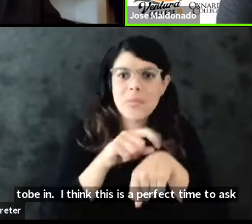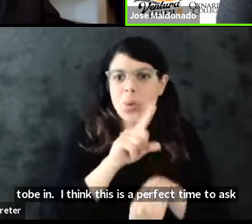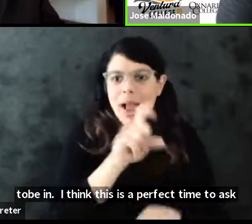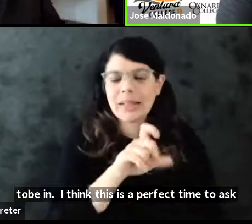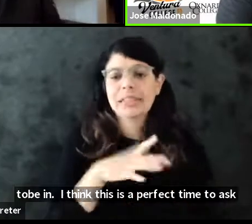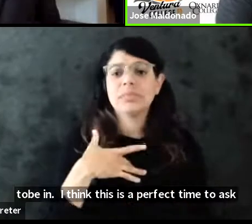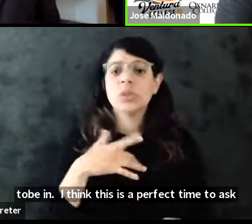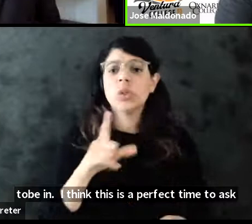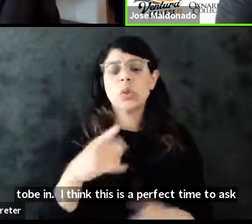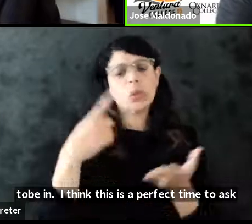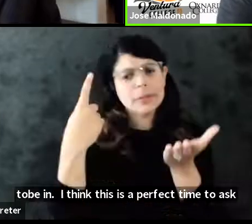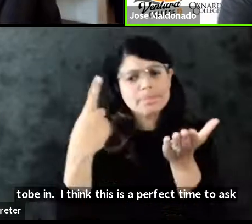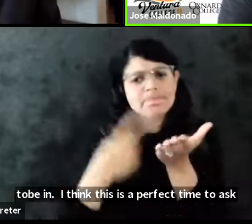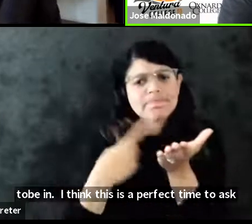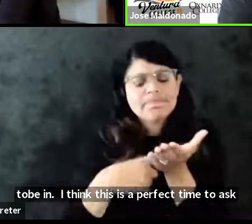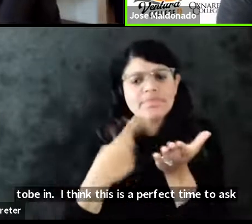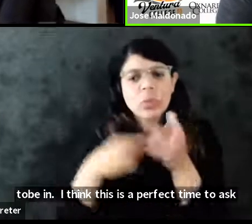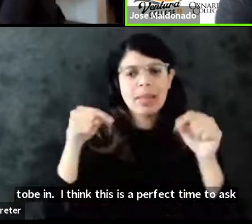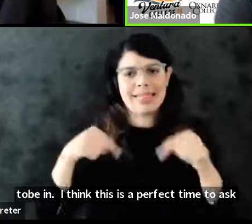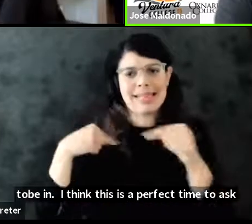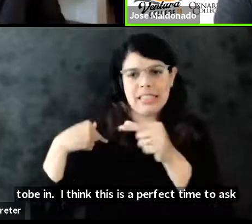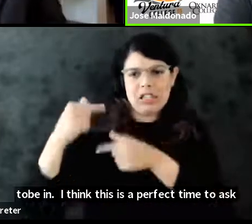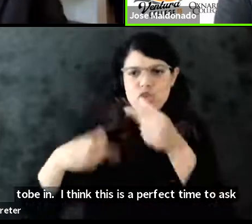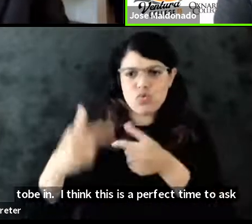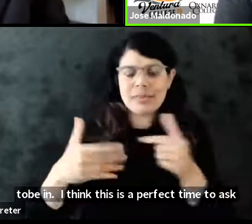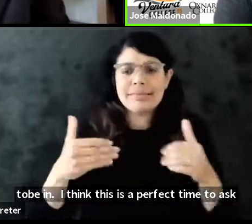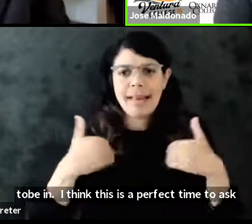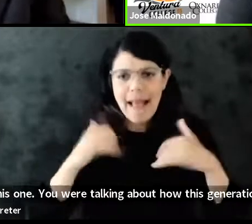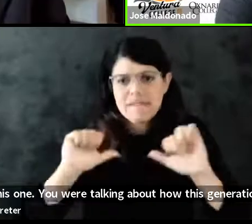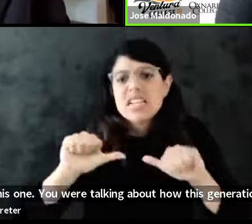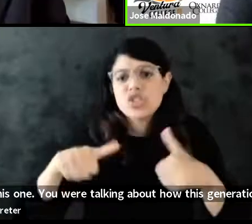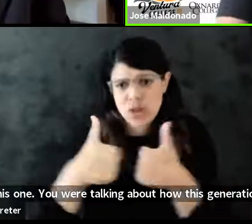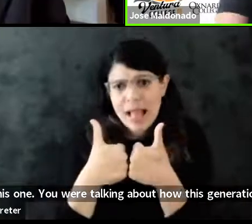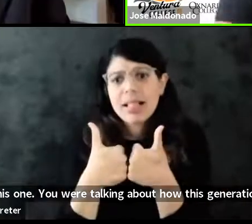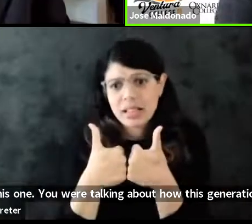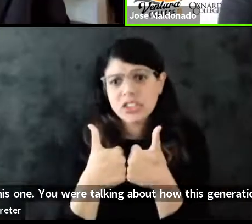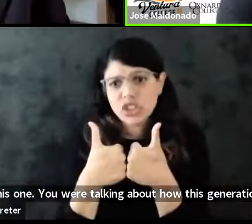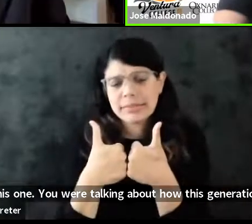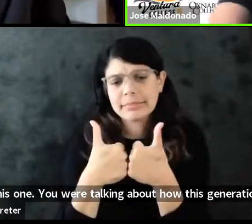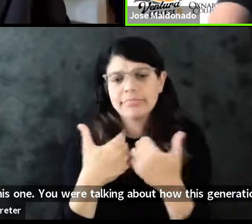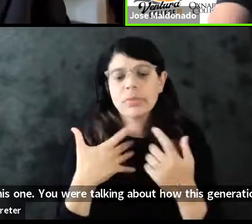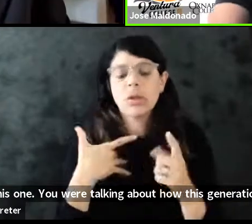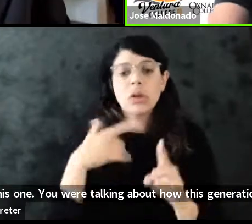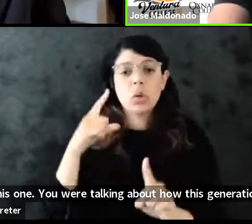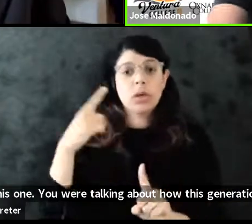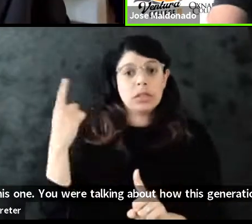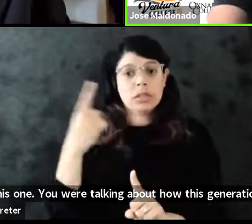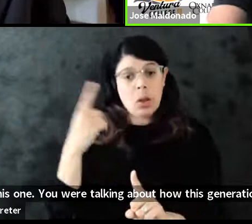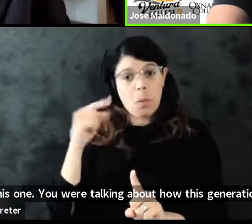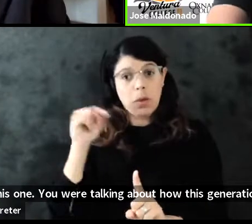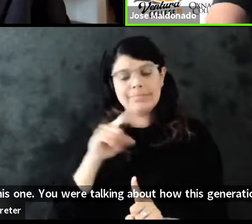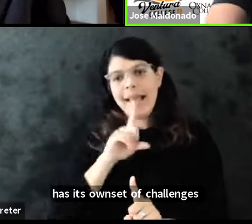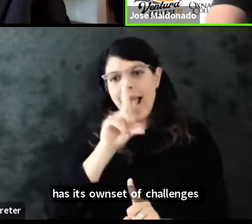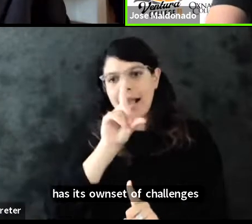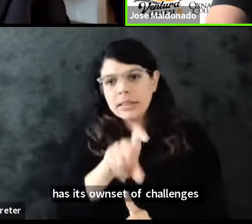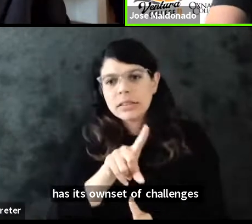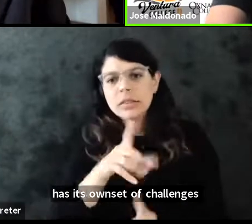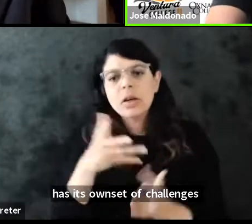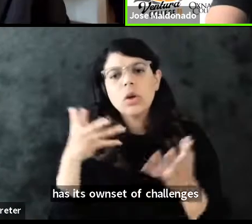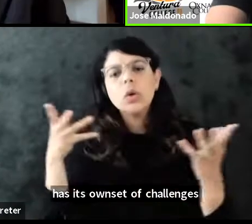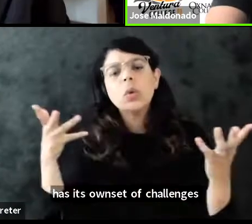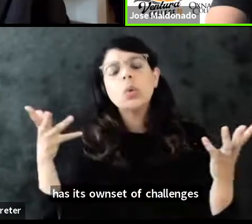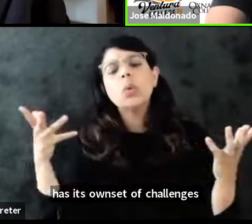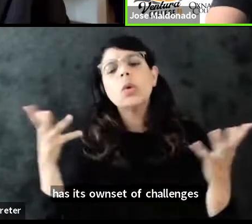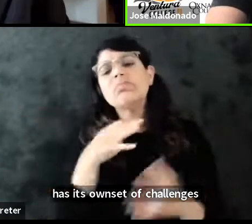own set of challenges. Yes. So somebody in the audience actually asked, what do you think, and this